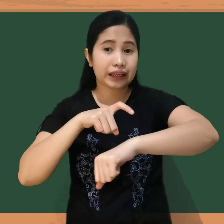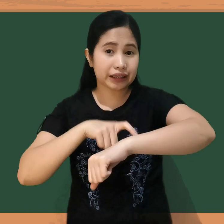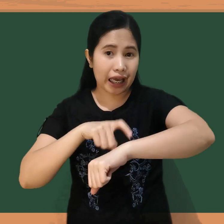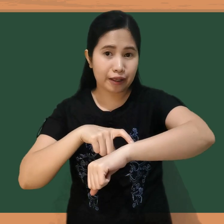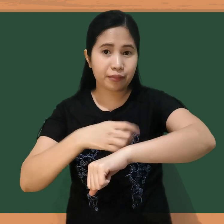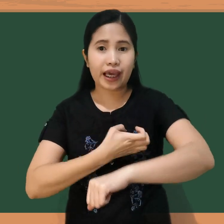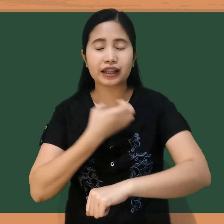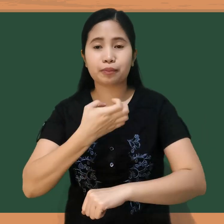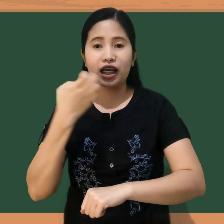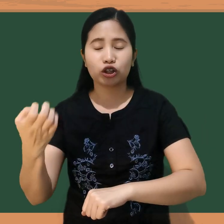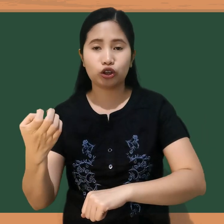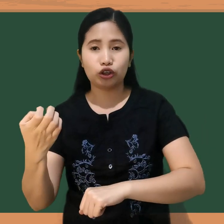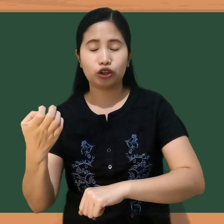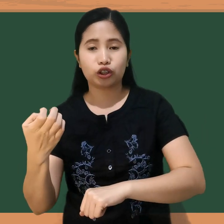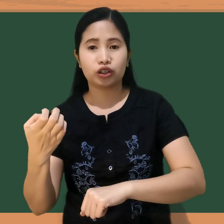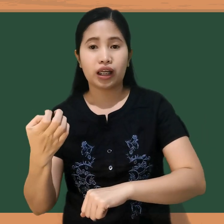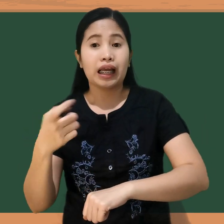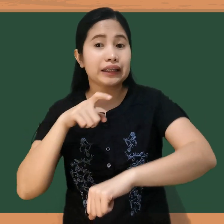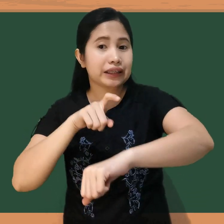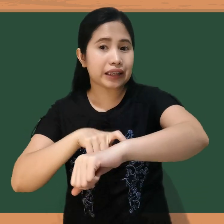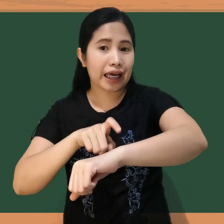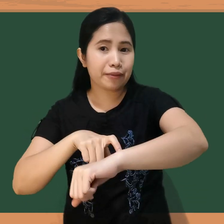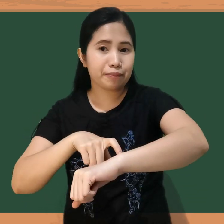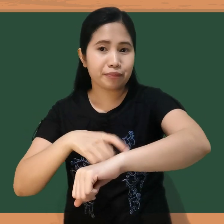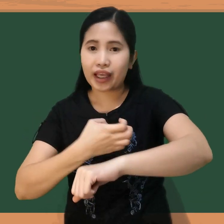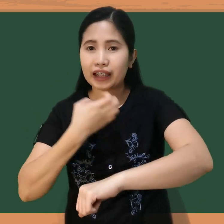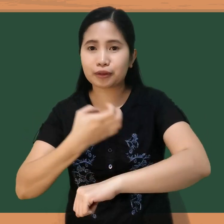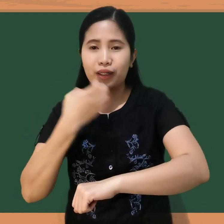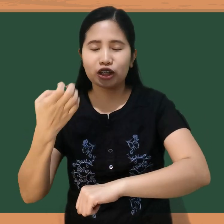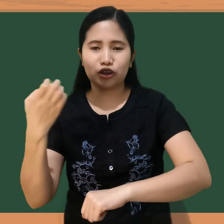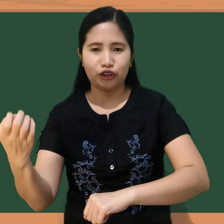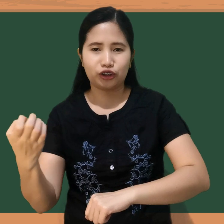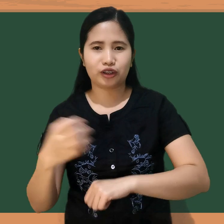ng time expressions. Time expressions.